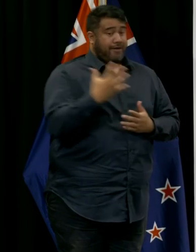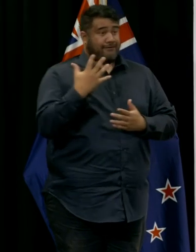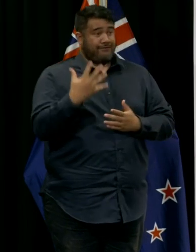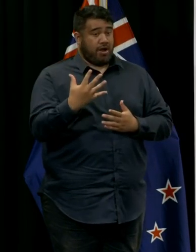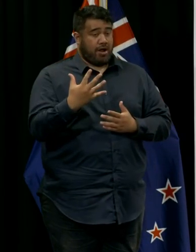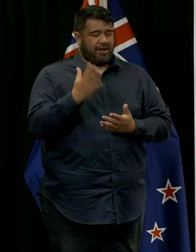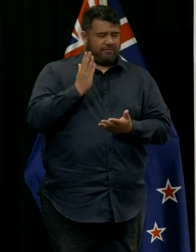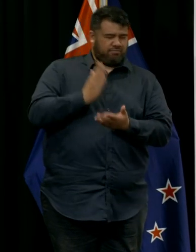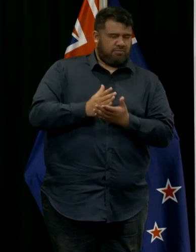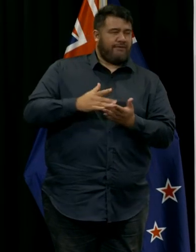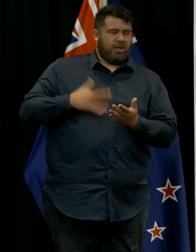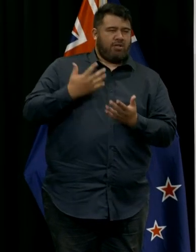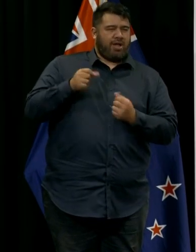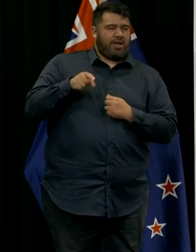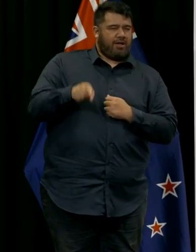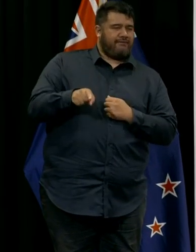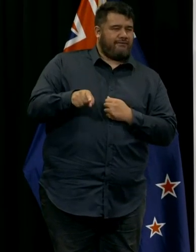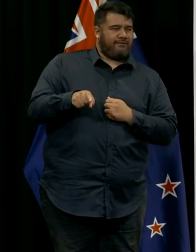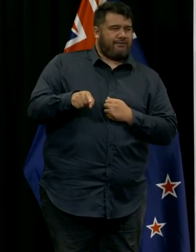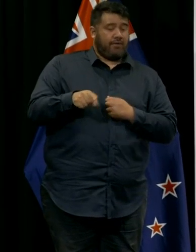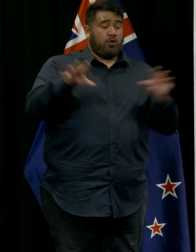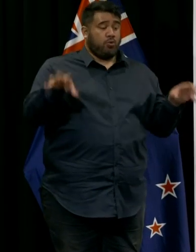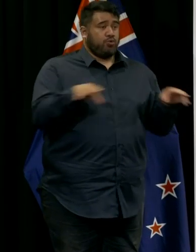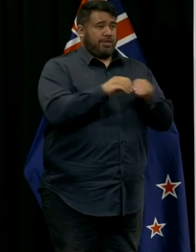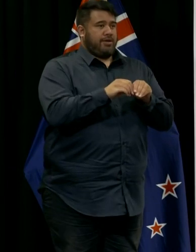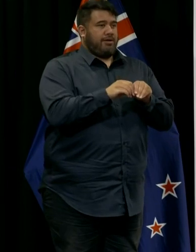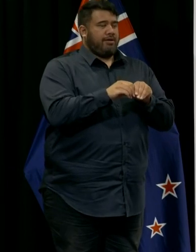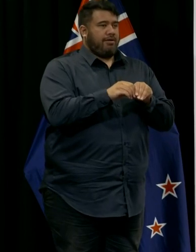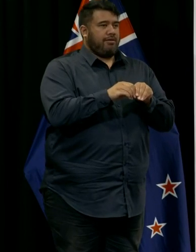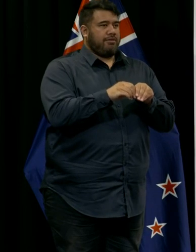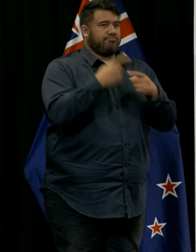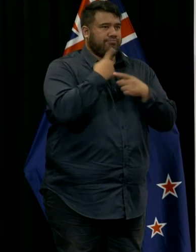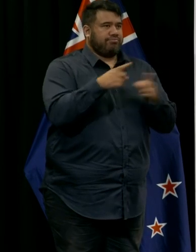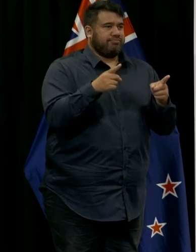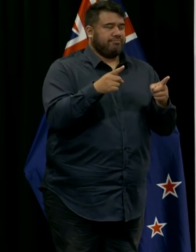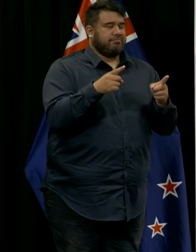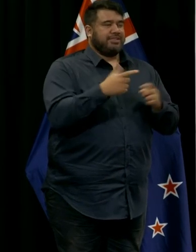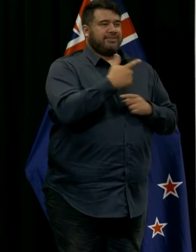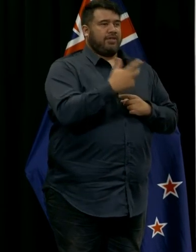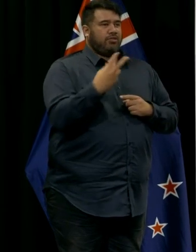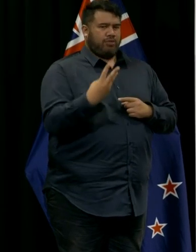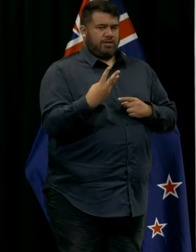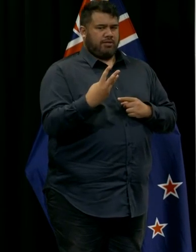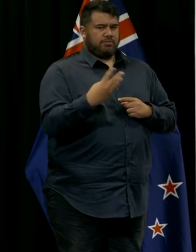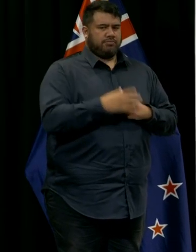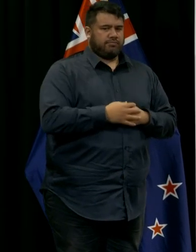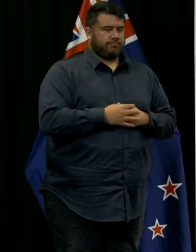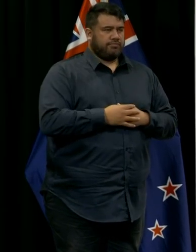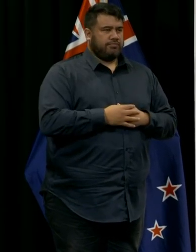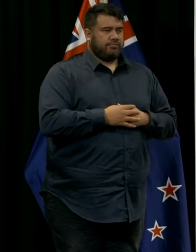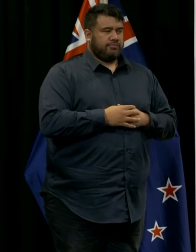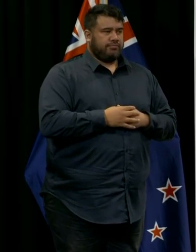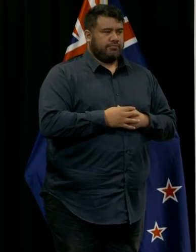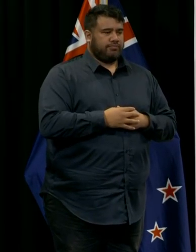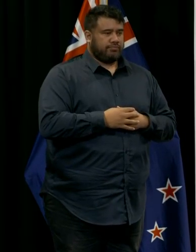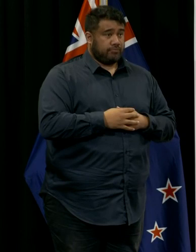5 new probable cases, and that is as at 9:30 a.m. this morning. More details or information on these